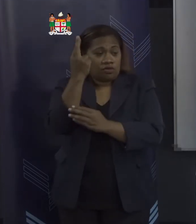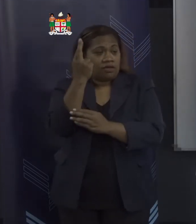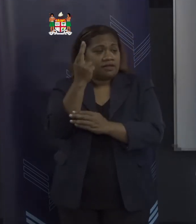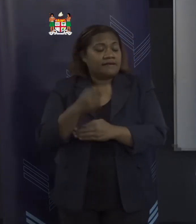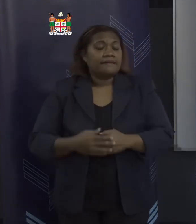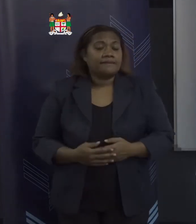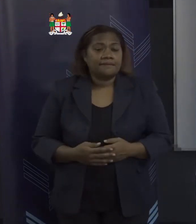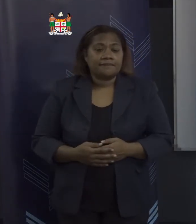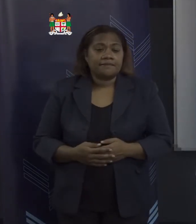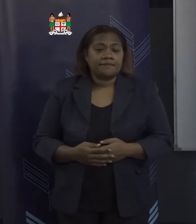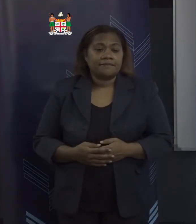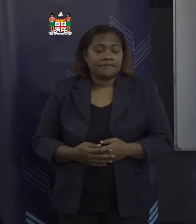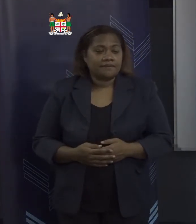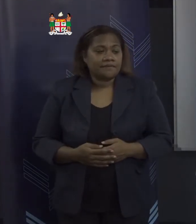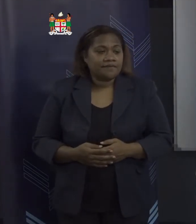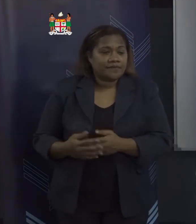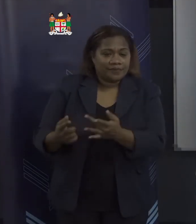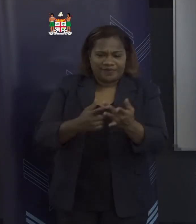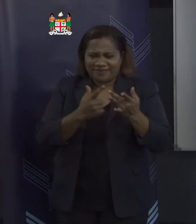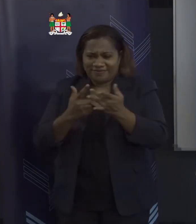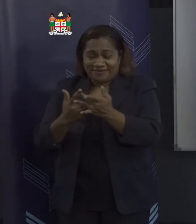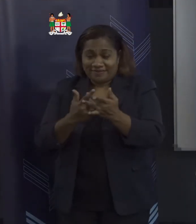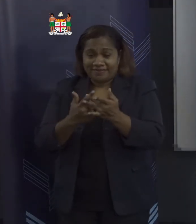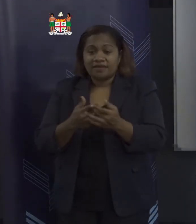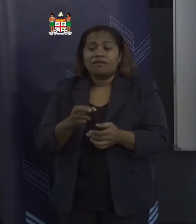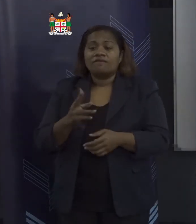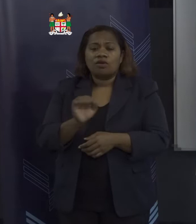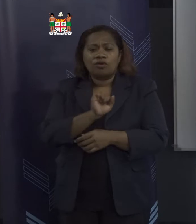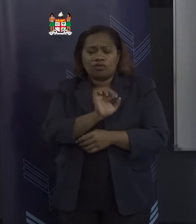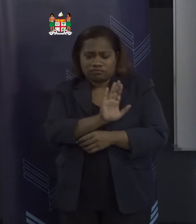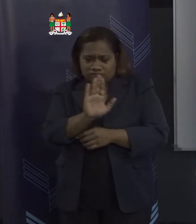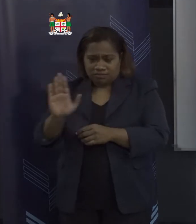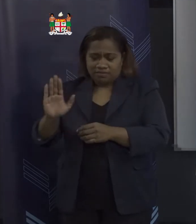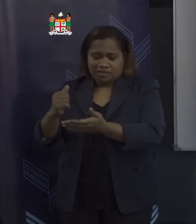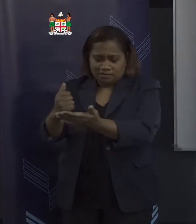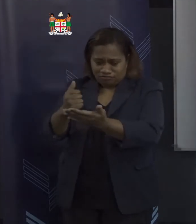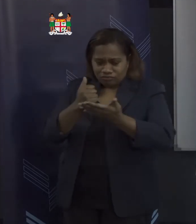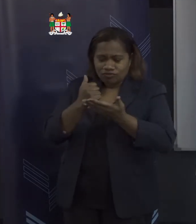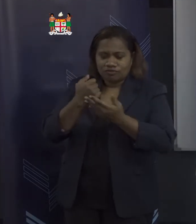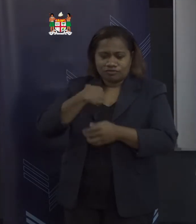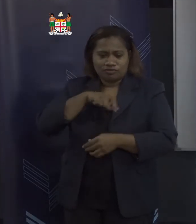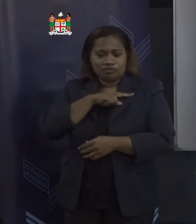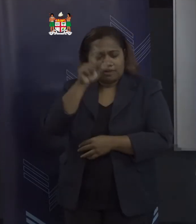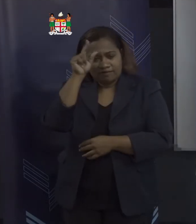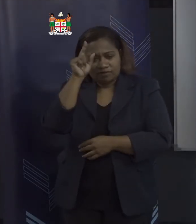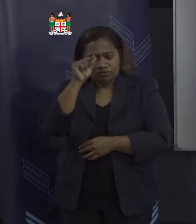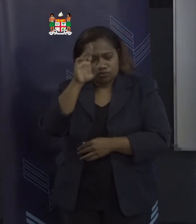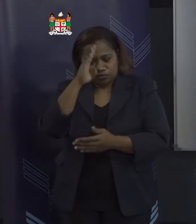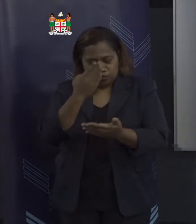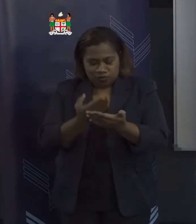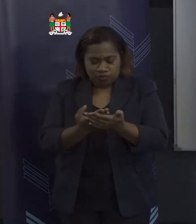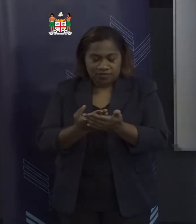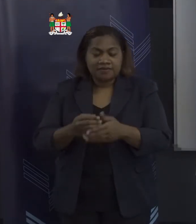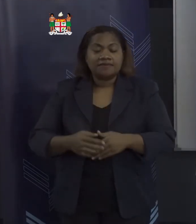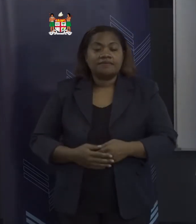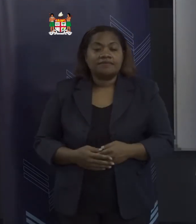the adjudicators for your unwavering support towards our Fijian children. I